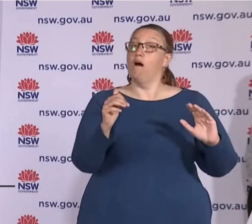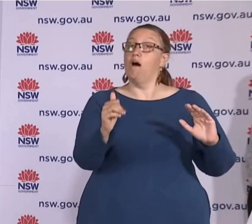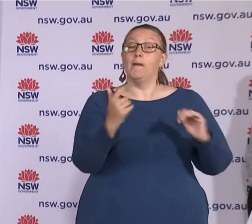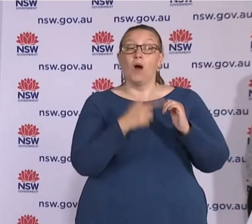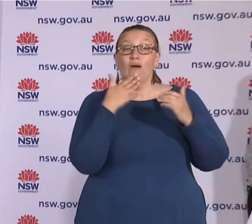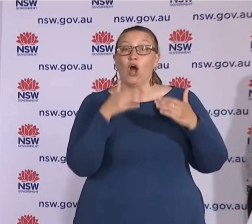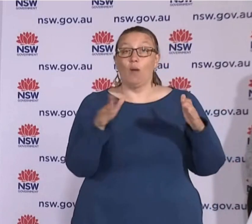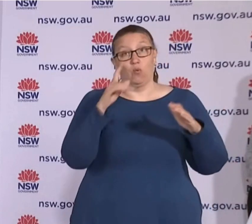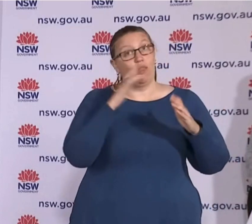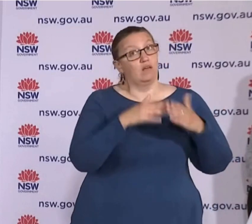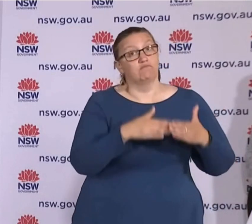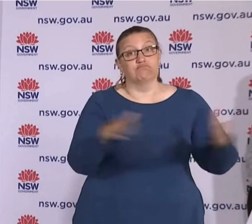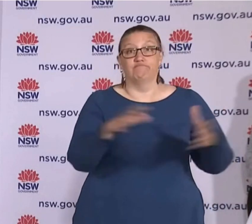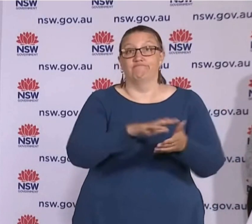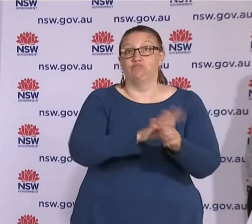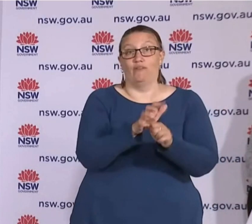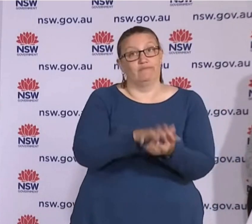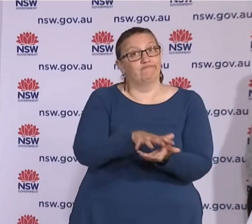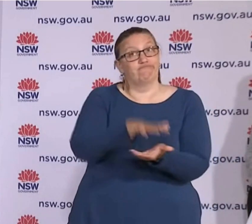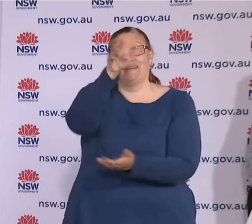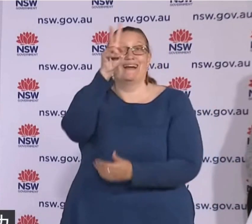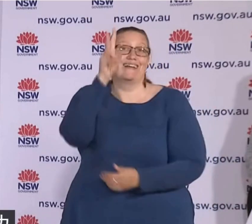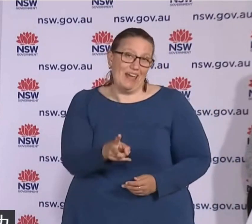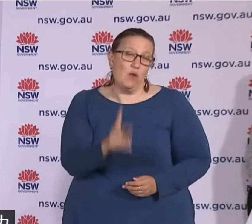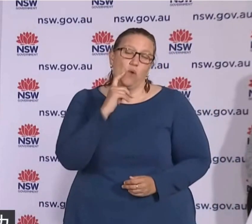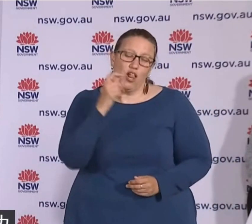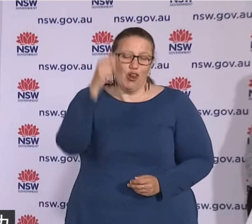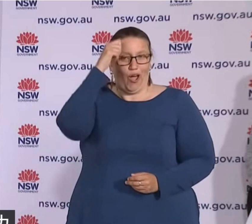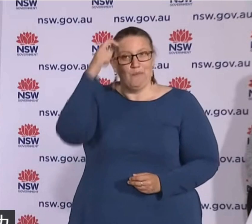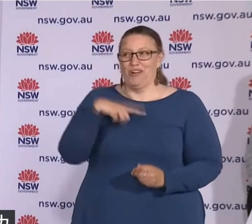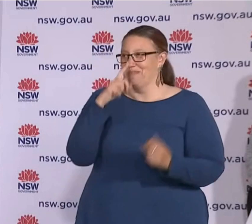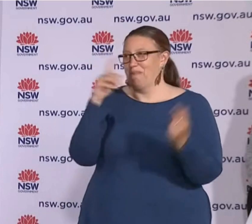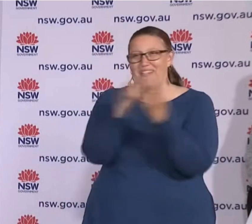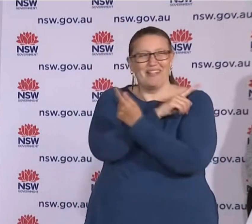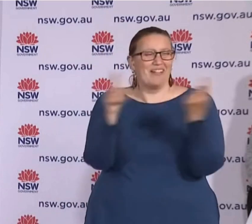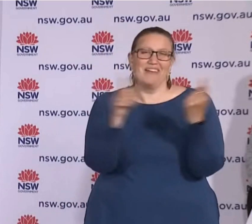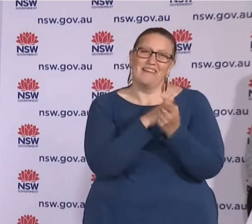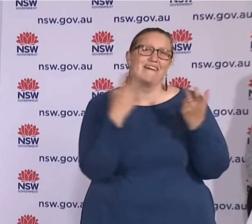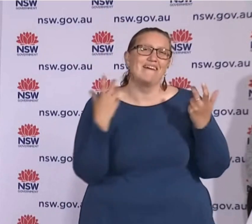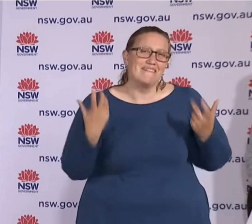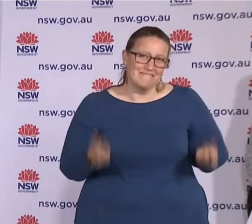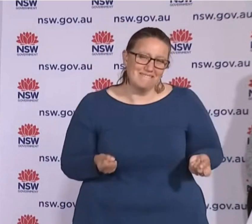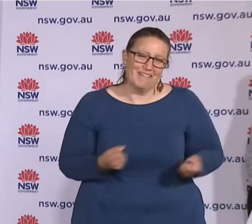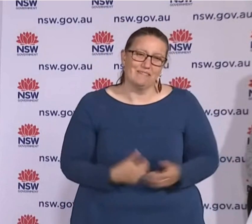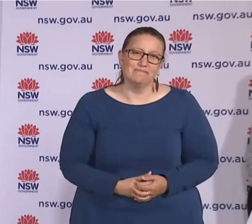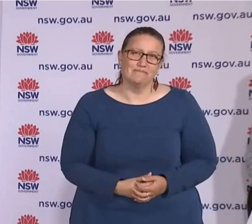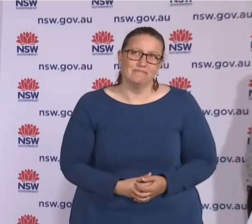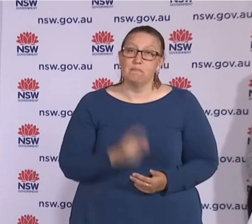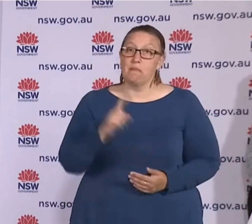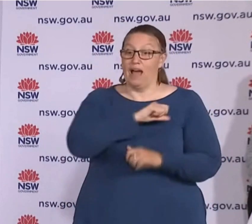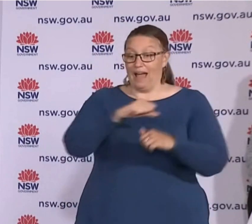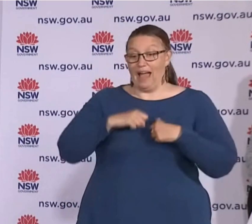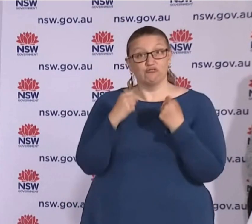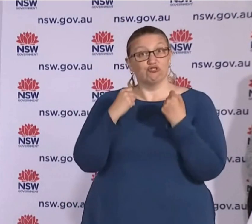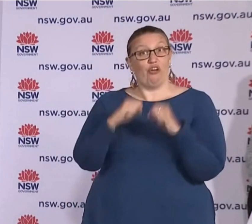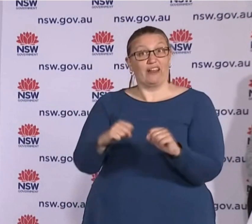this stage. And touch wood, so far the strategy in New South Wales has been working. It's been really hard. And I know that it's been a struggle to keep everybody on the